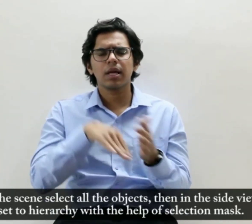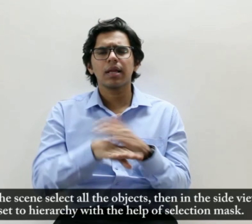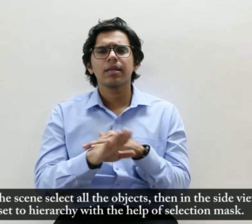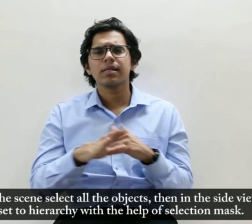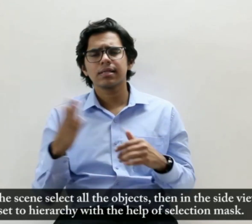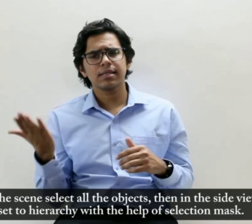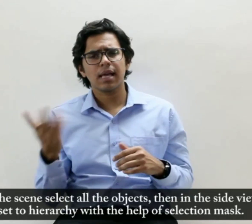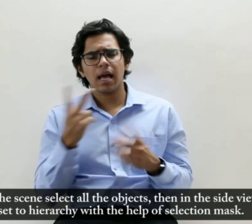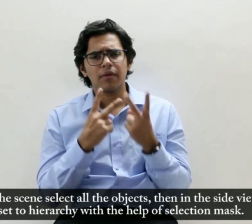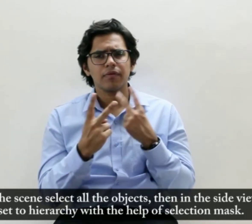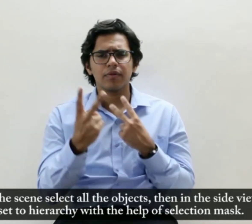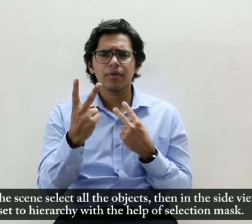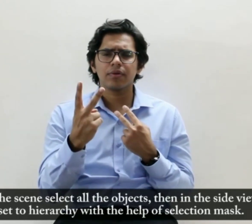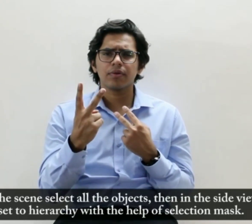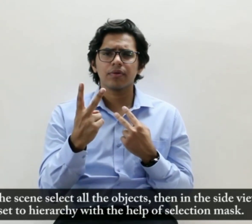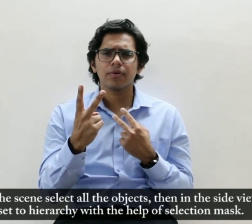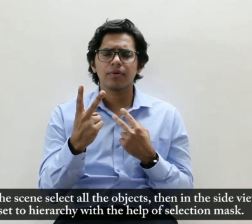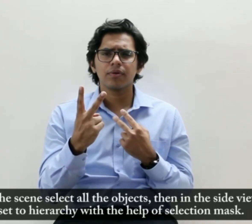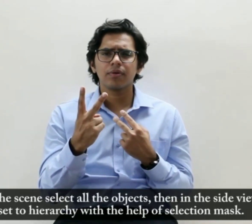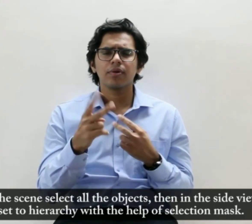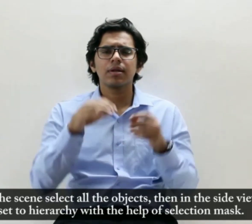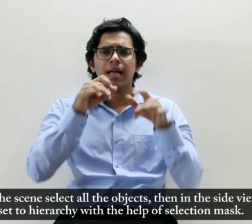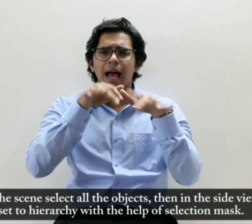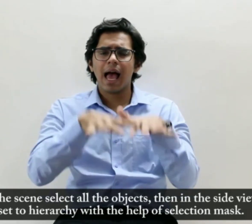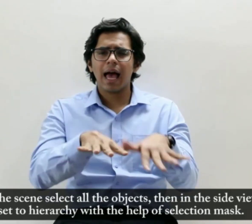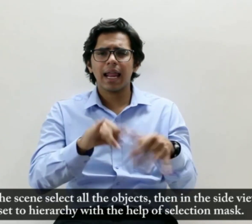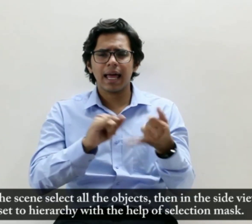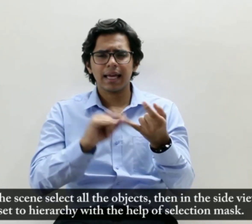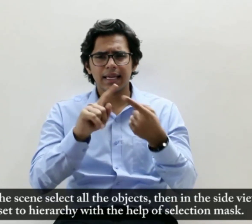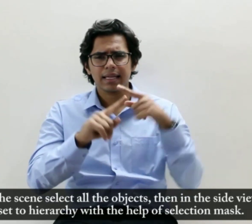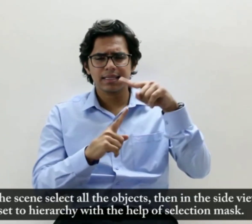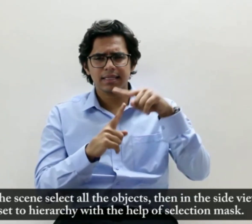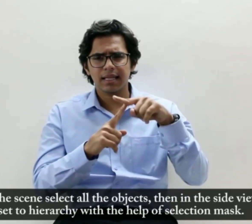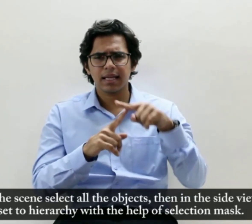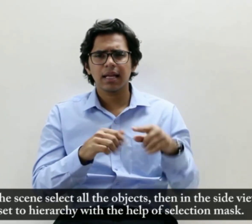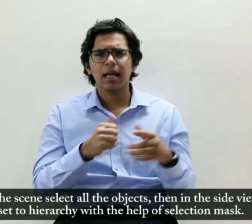to hierarchy with the help of selection mask.